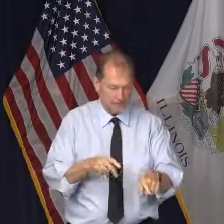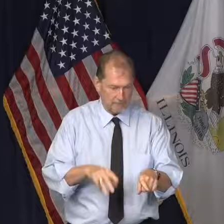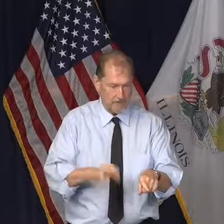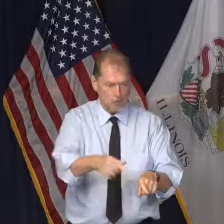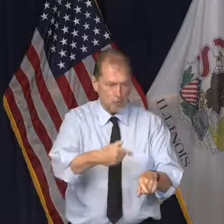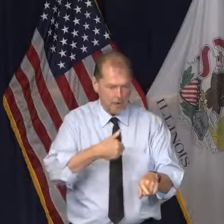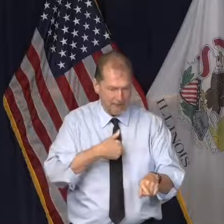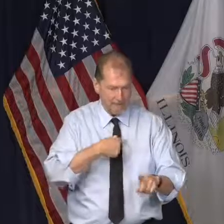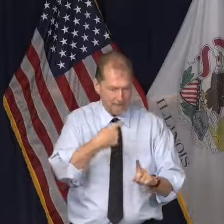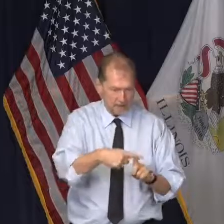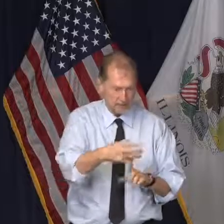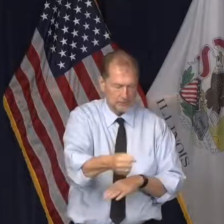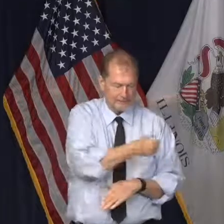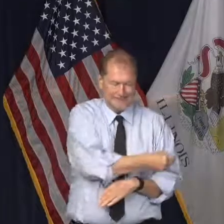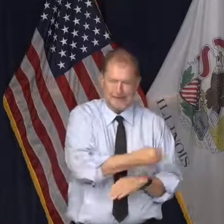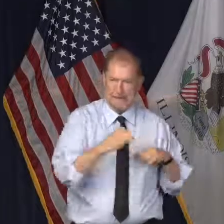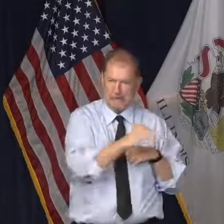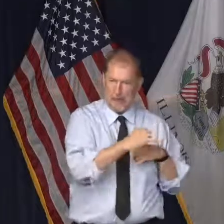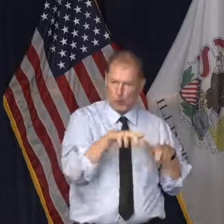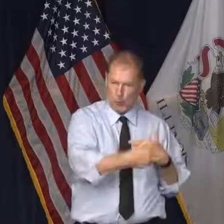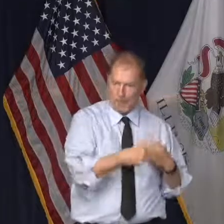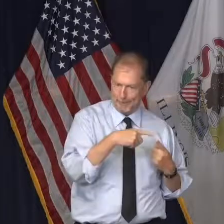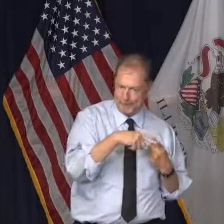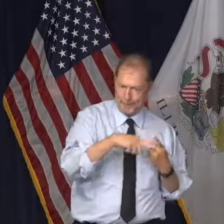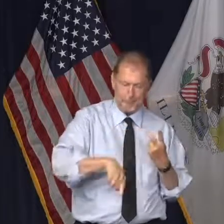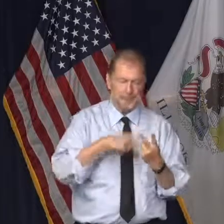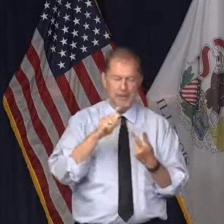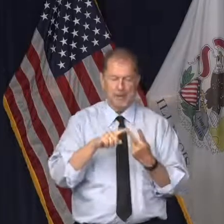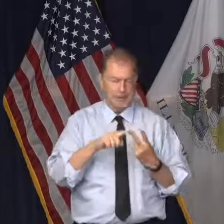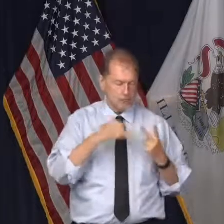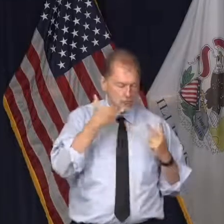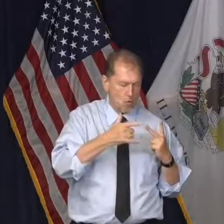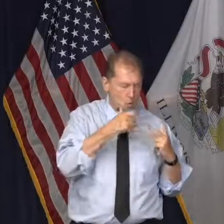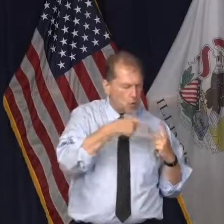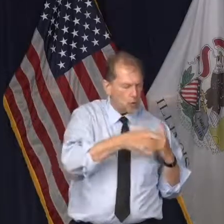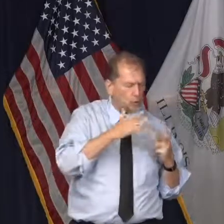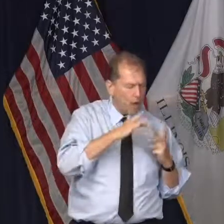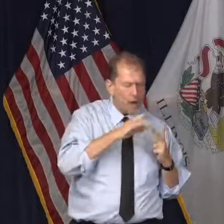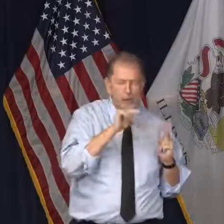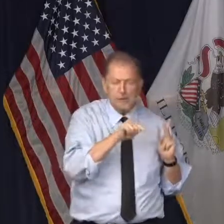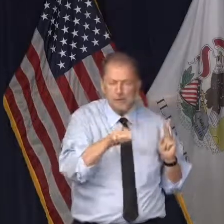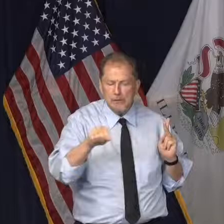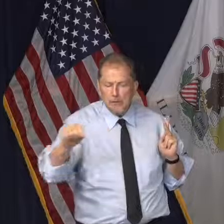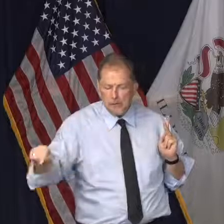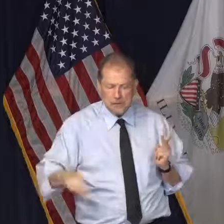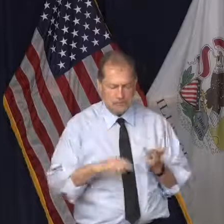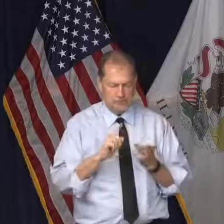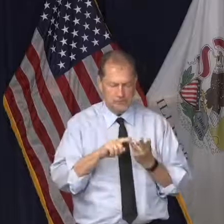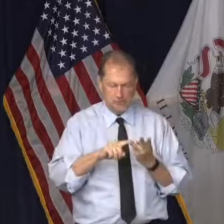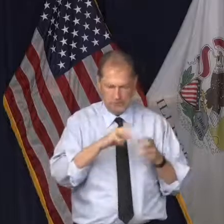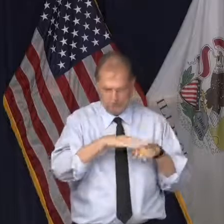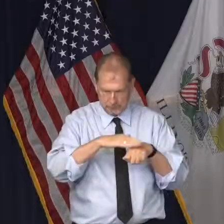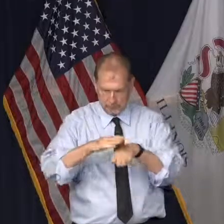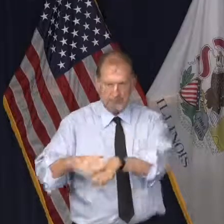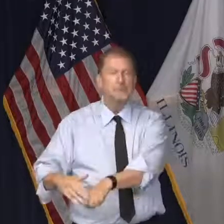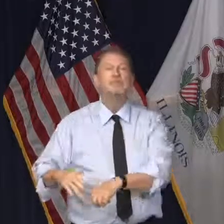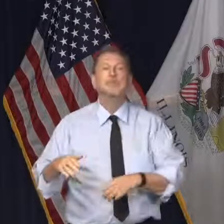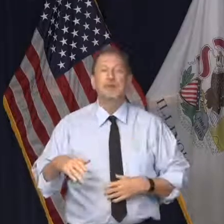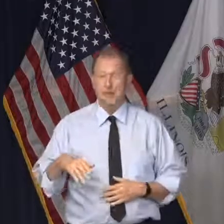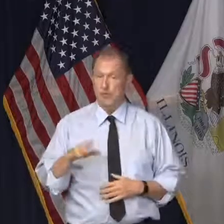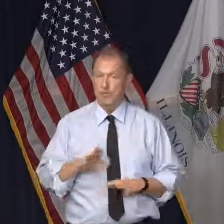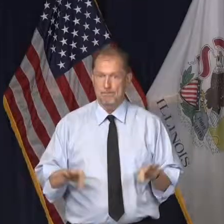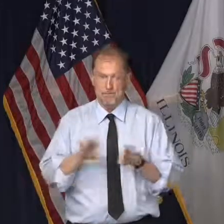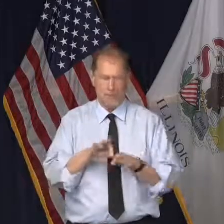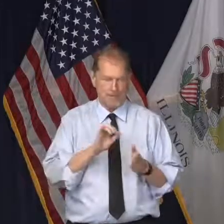that you're contact tracing, and you want to make sure that you're planning for people being isolated so that they're not giving it